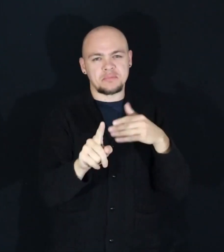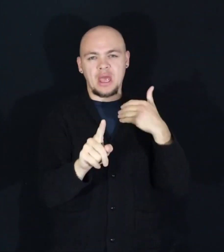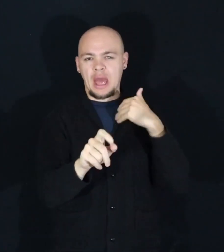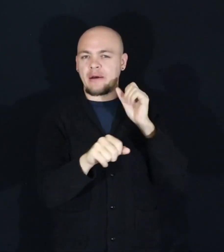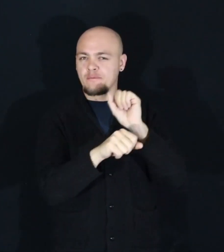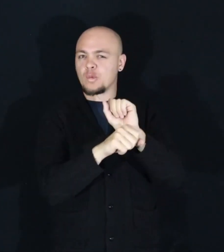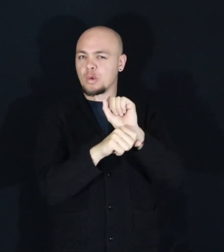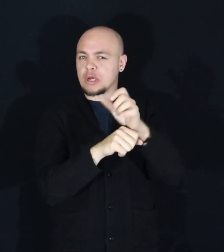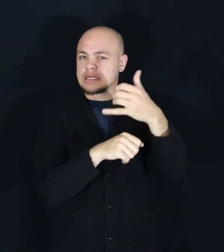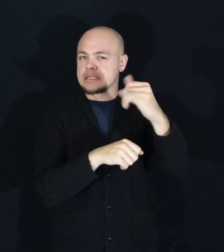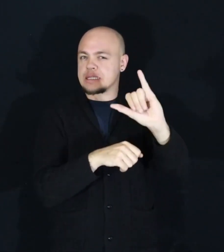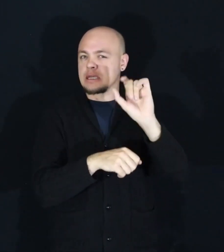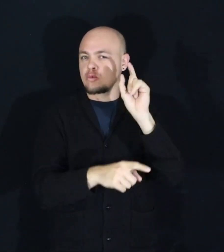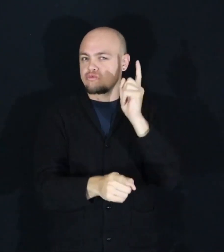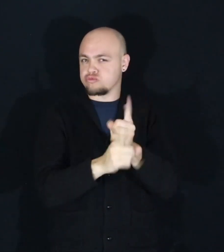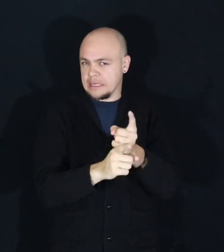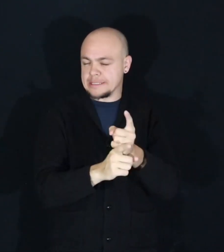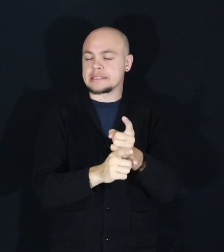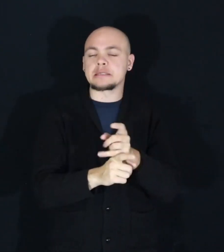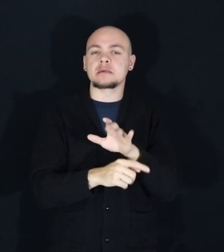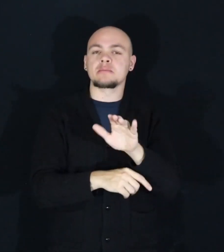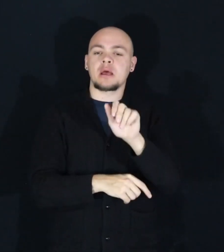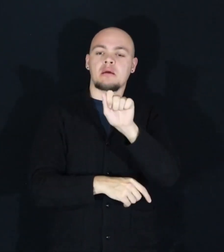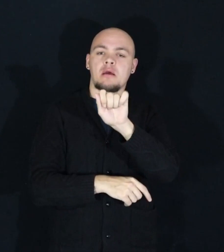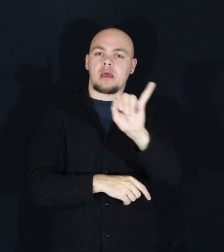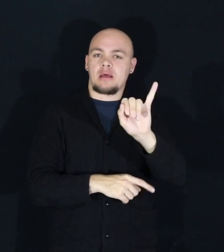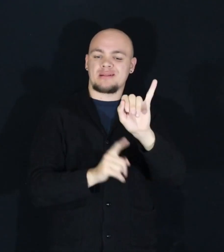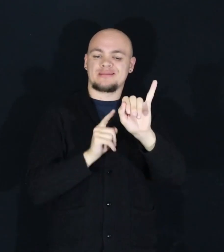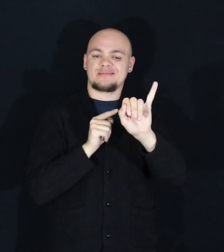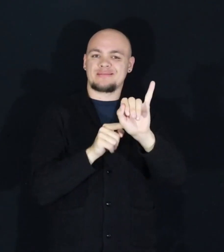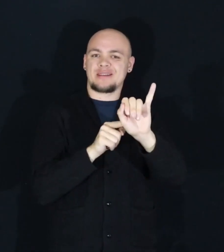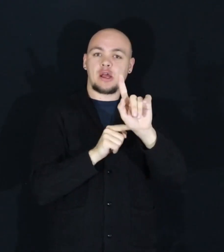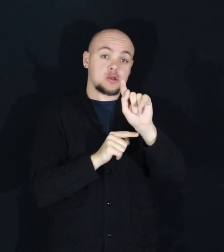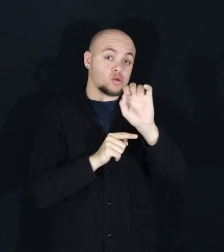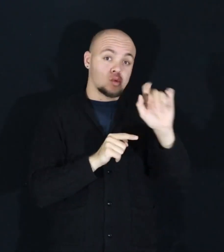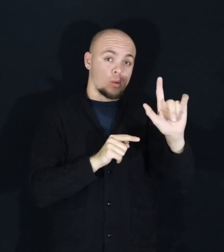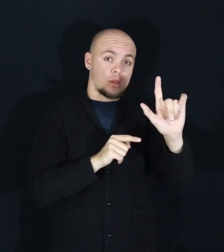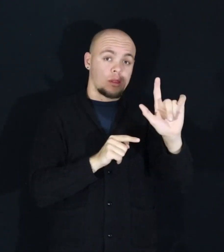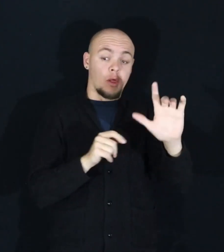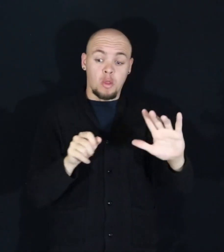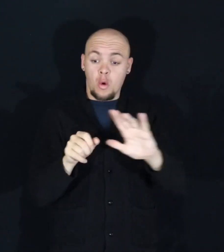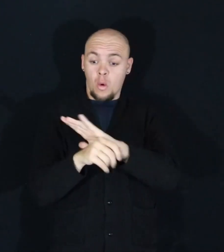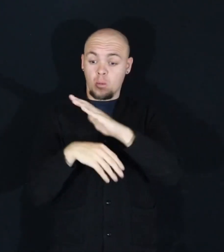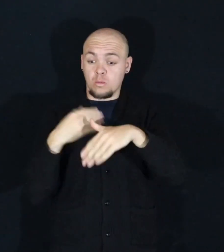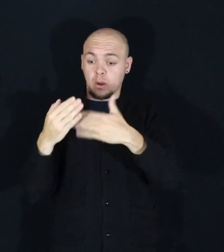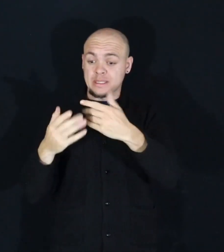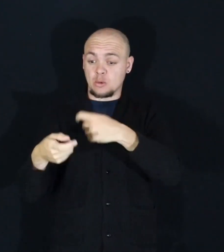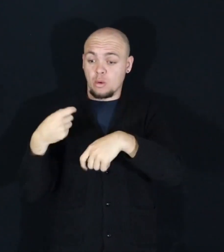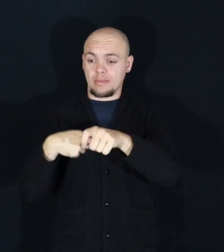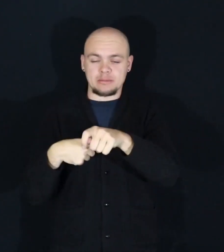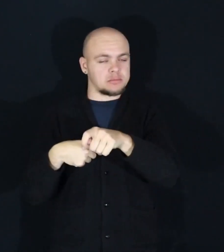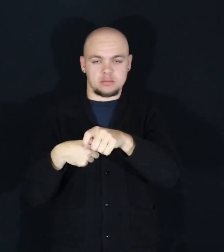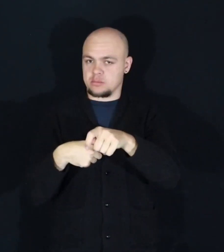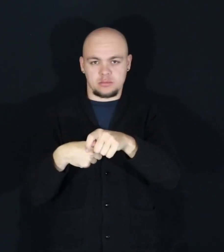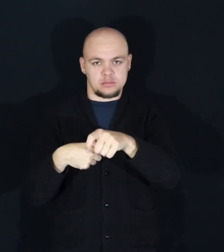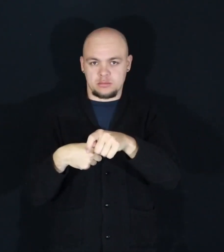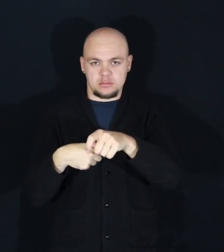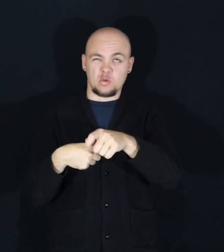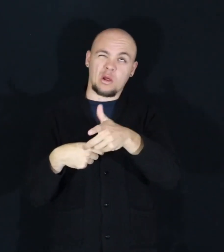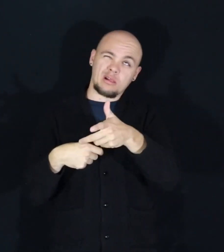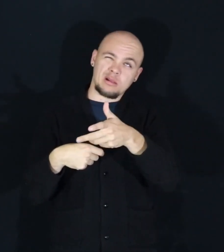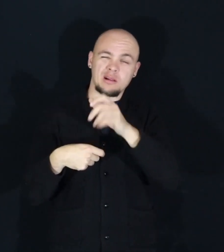yes. That's because I want to show you how you can use AI as a tool, not a replacement for the whole process, at least not anytime soon.